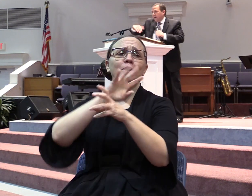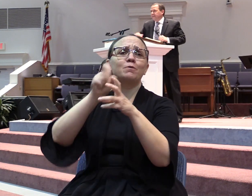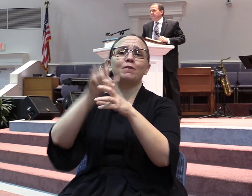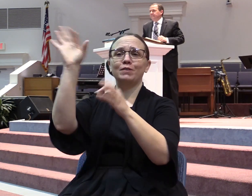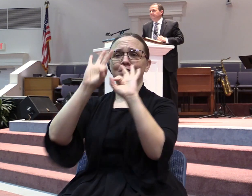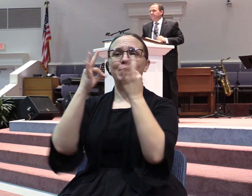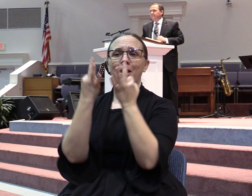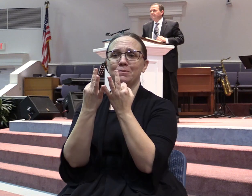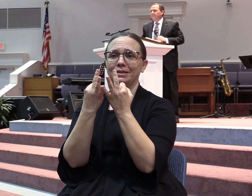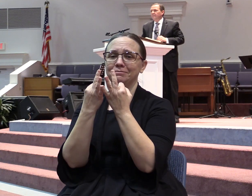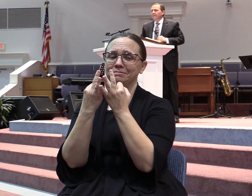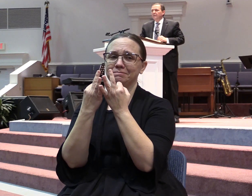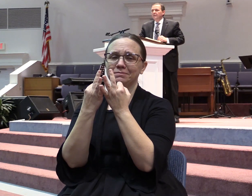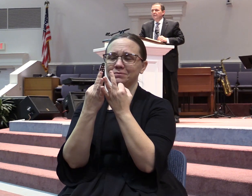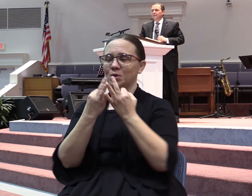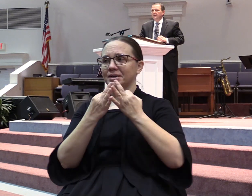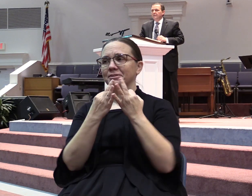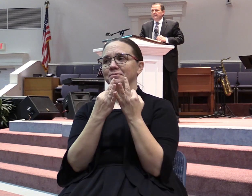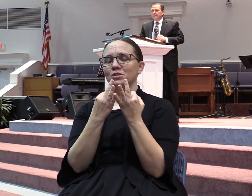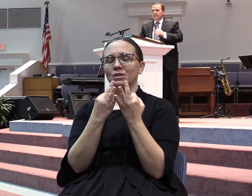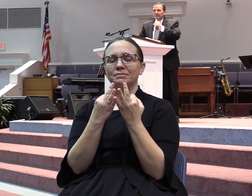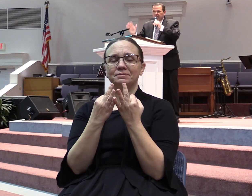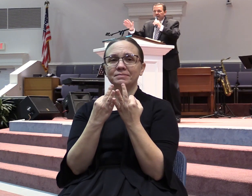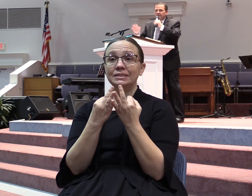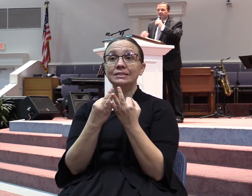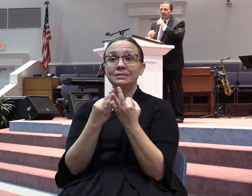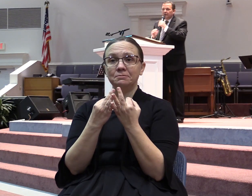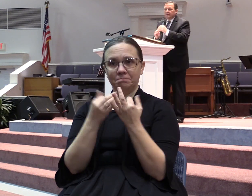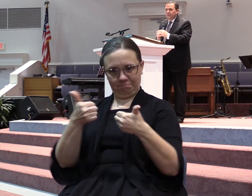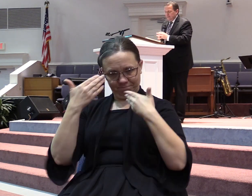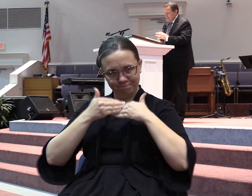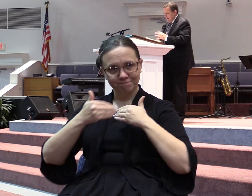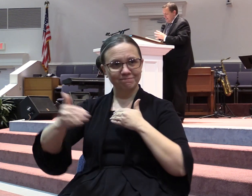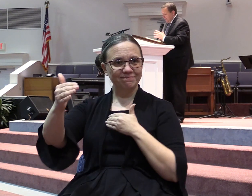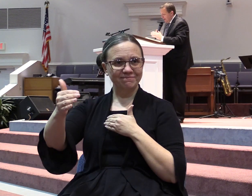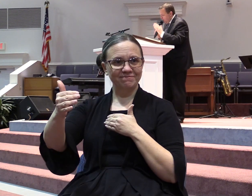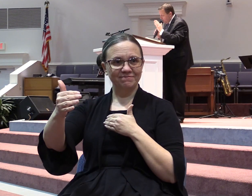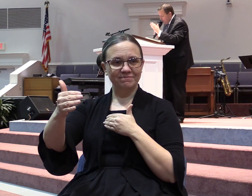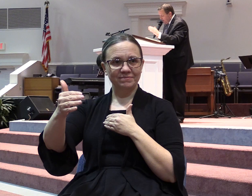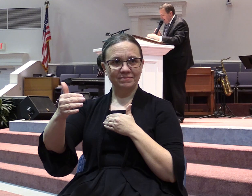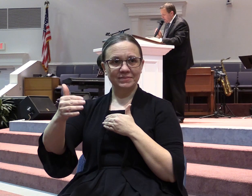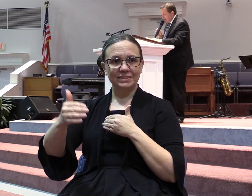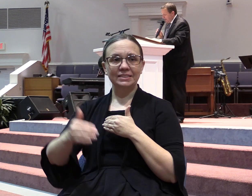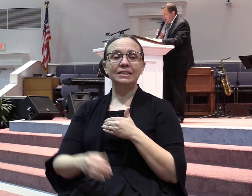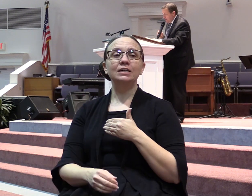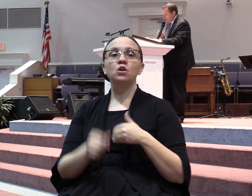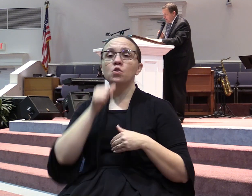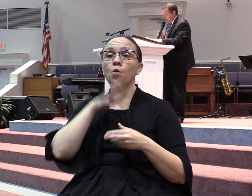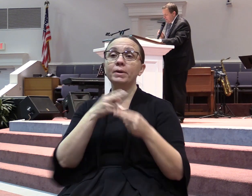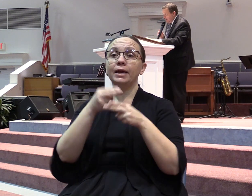of God. Good. Let me take it a step further. Naomi was a